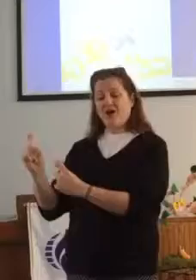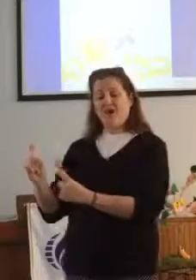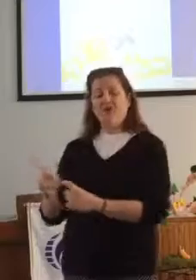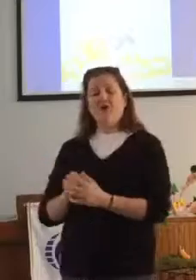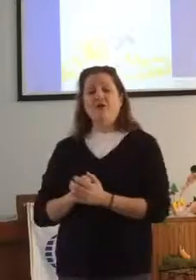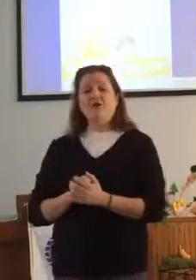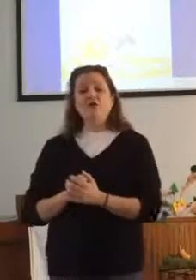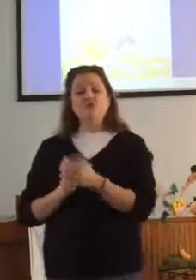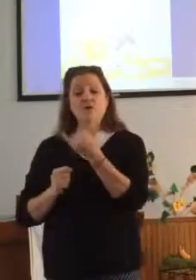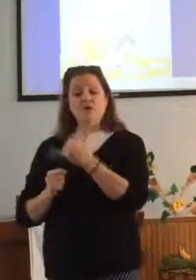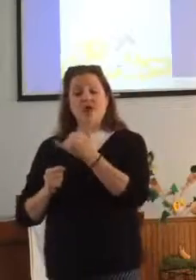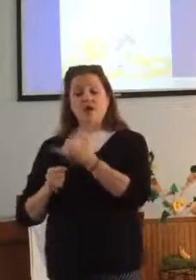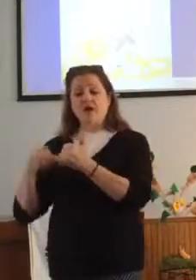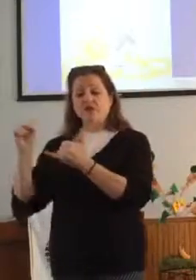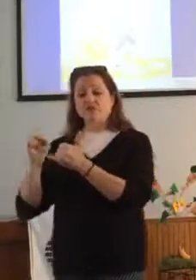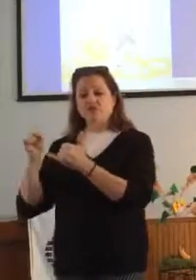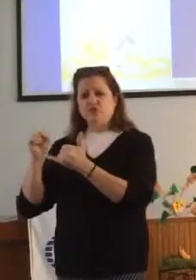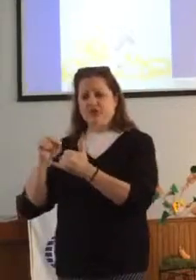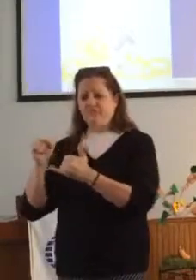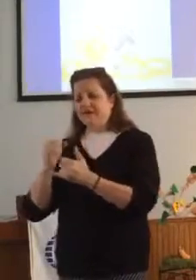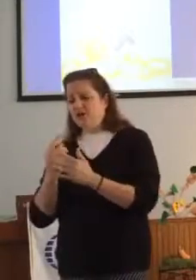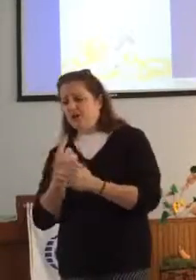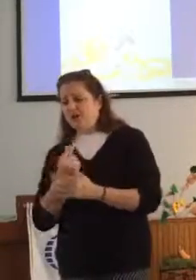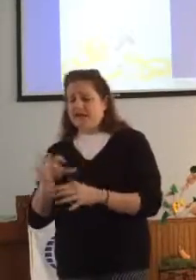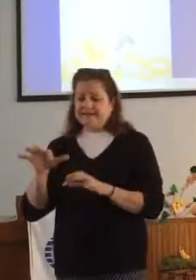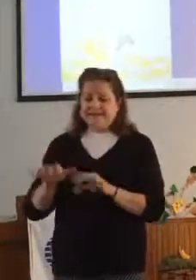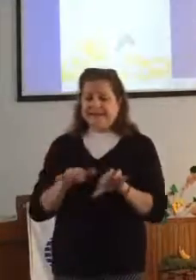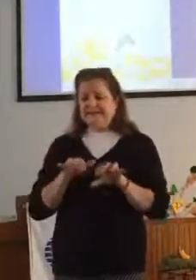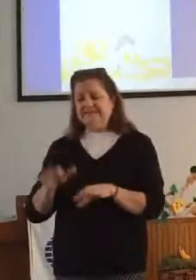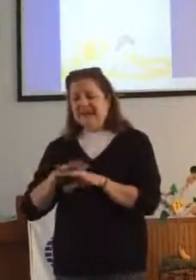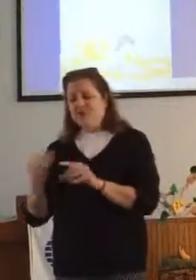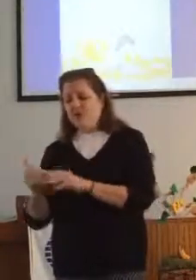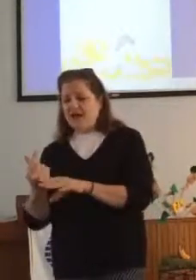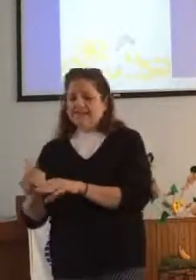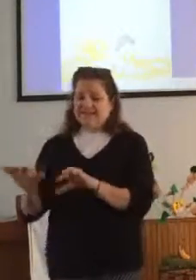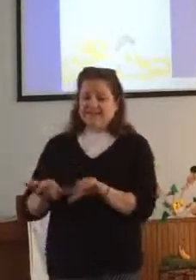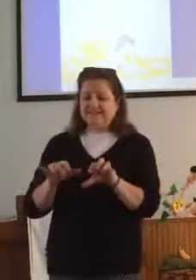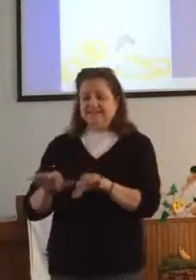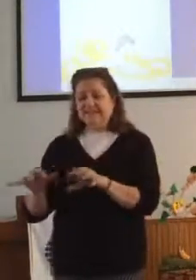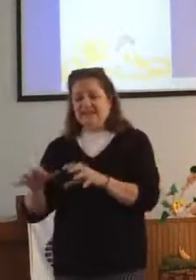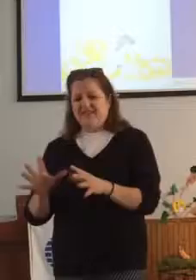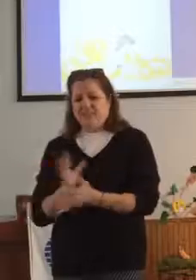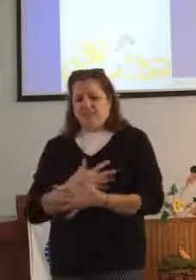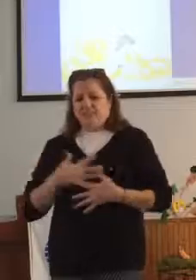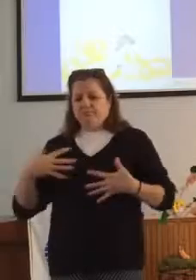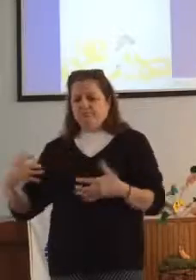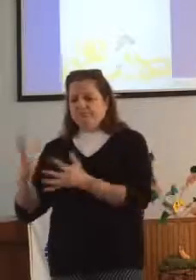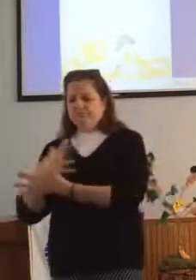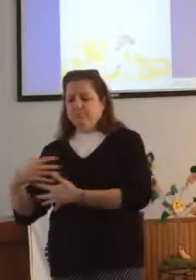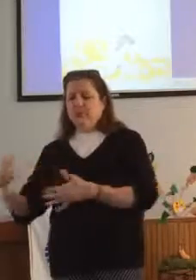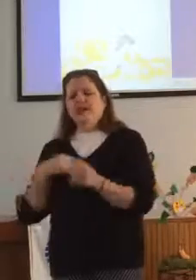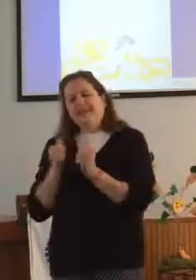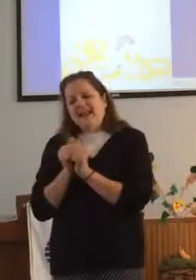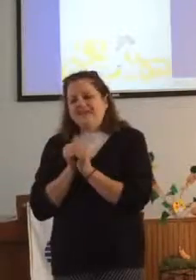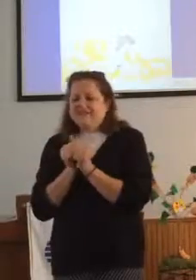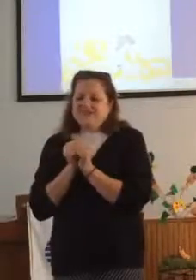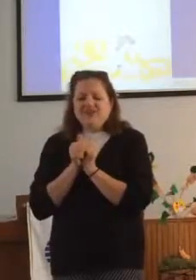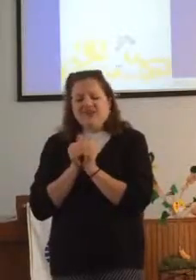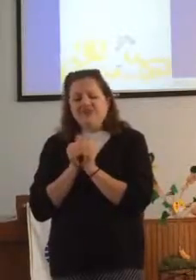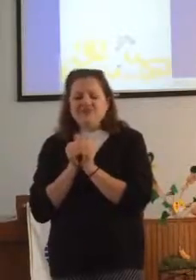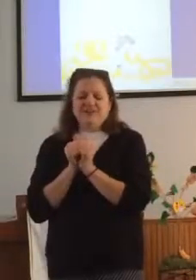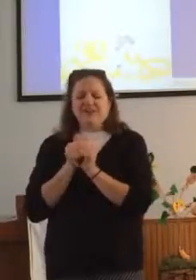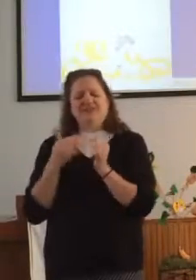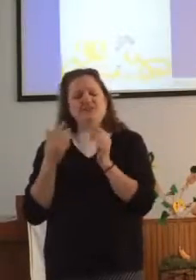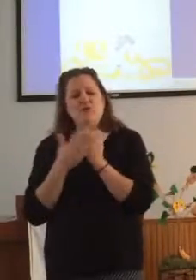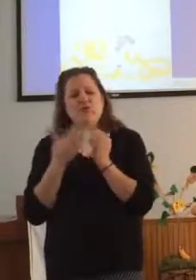So Yellow and Stripe romped in the grass and ate and grew fat and loved each other. They were